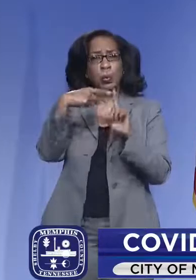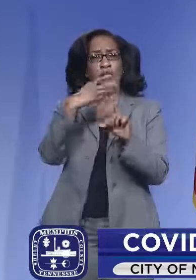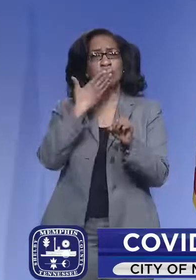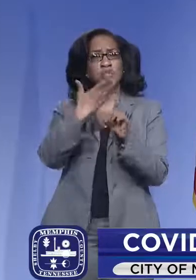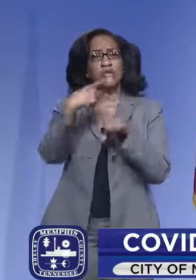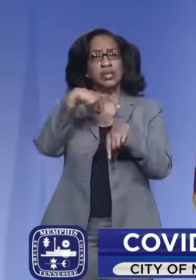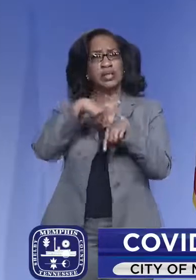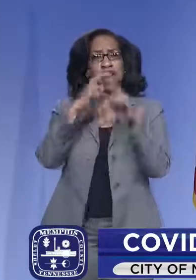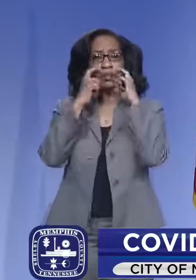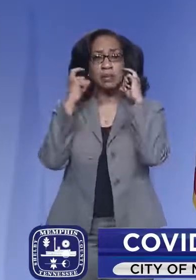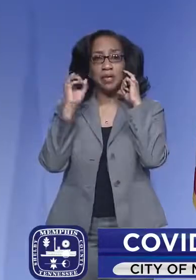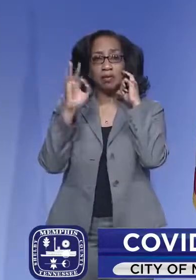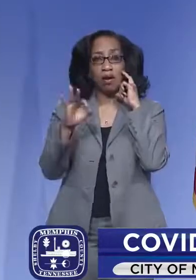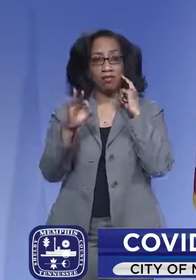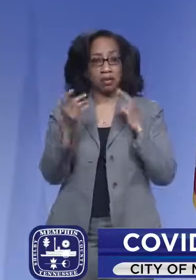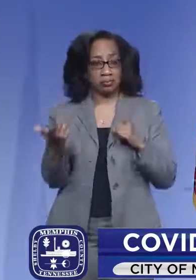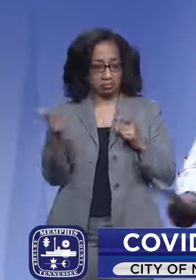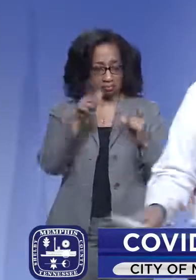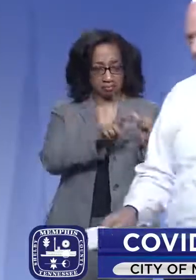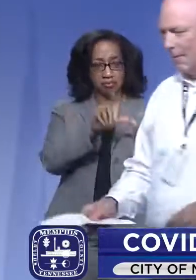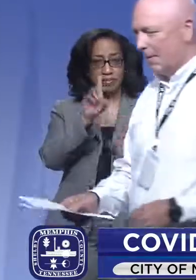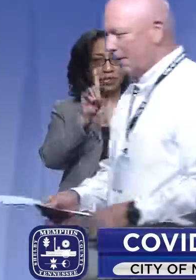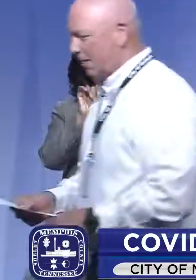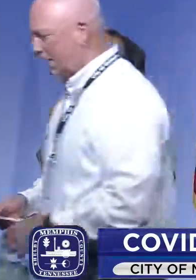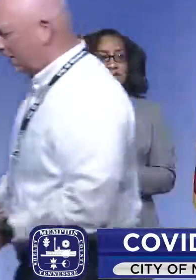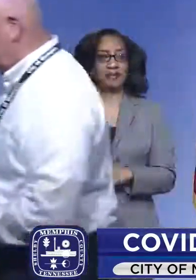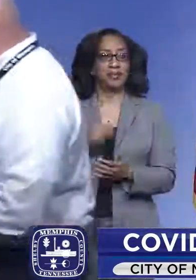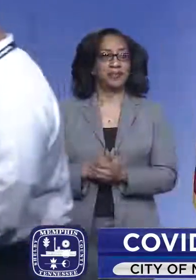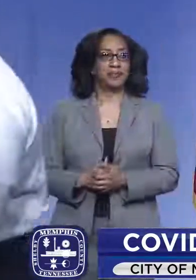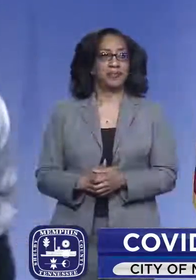David, take that one on.